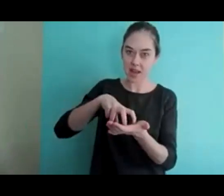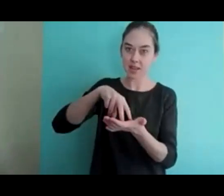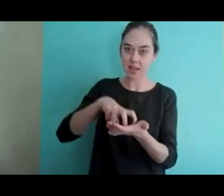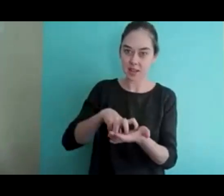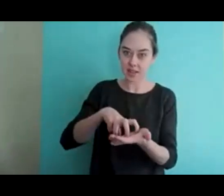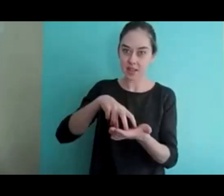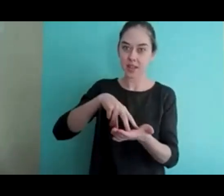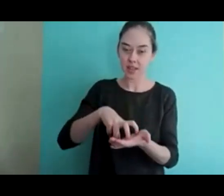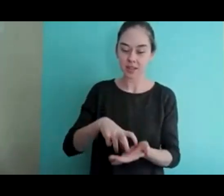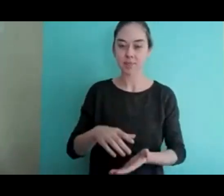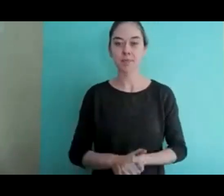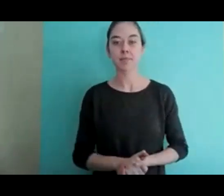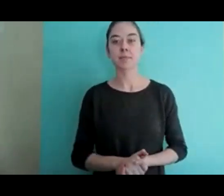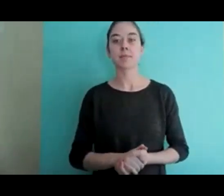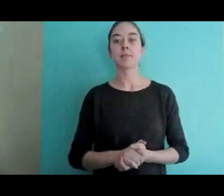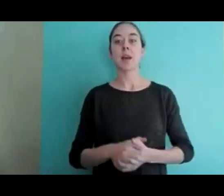That's it.